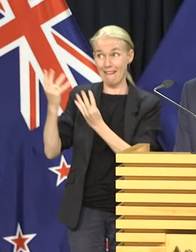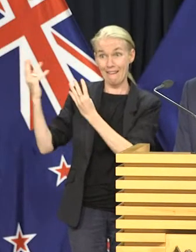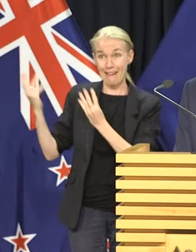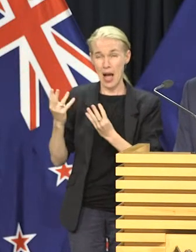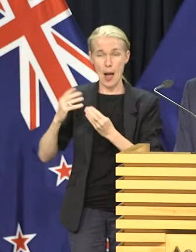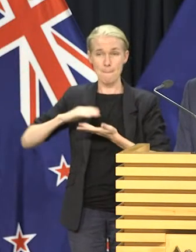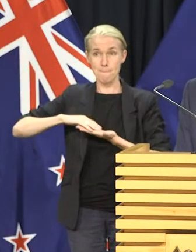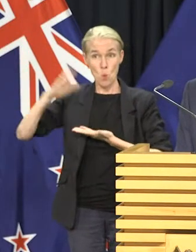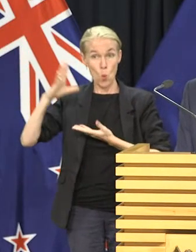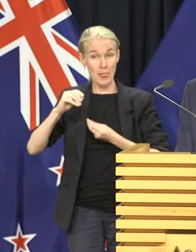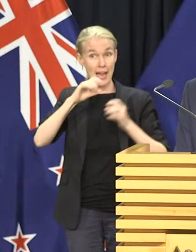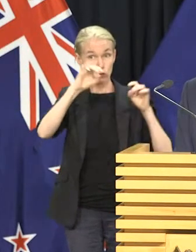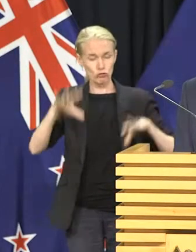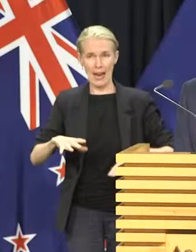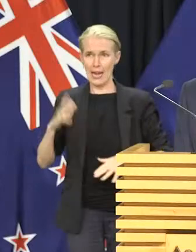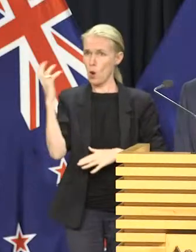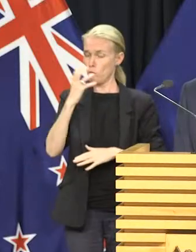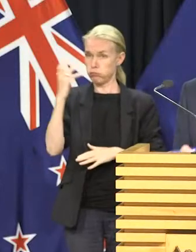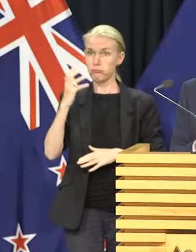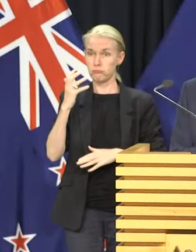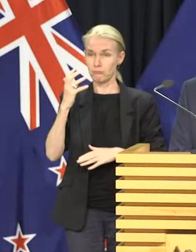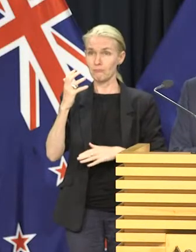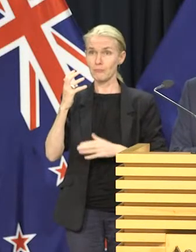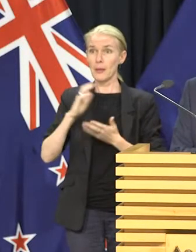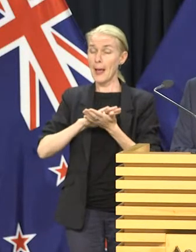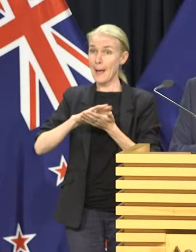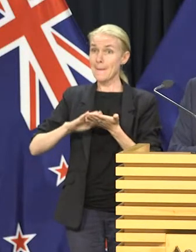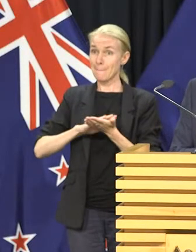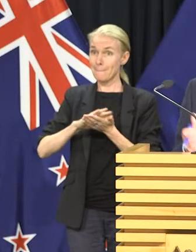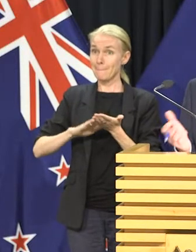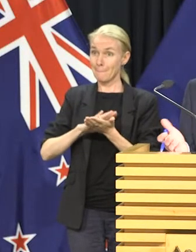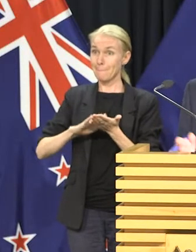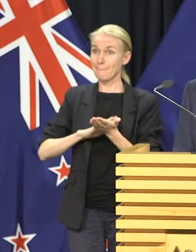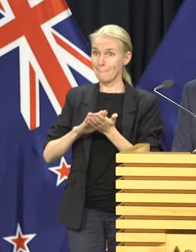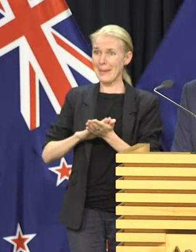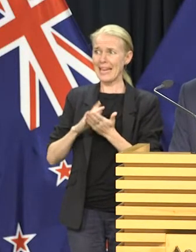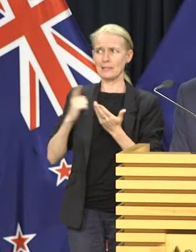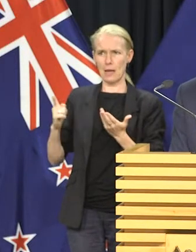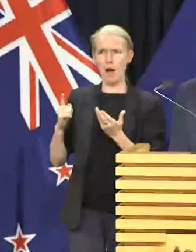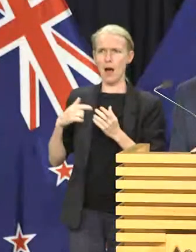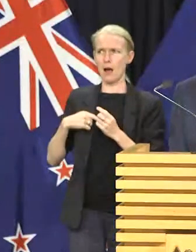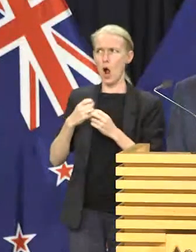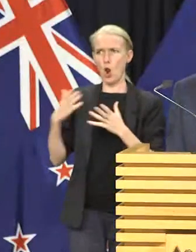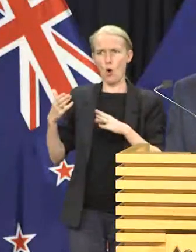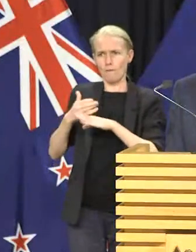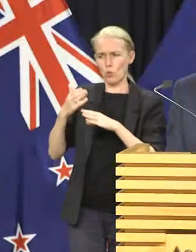is a significant effort on behalf of not just the health sector but the wider government sector.